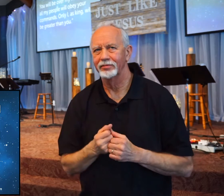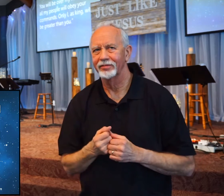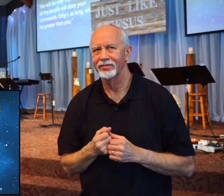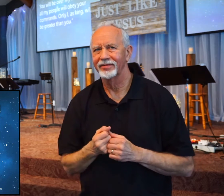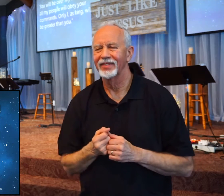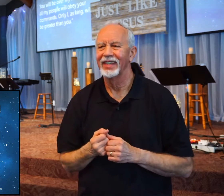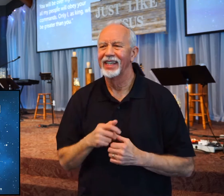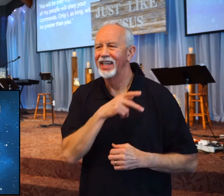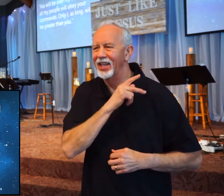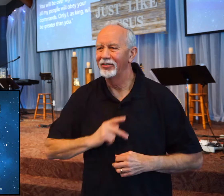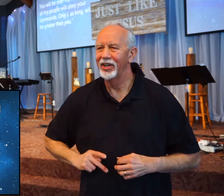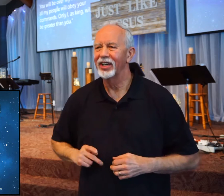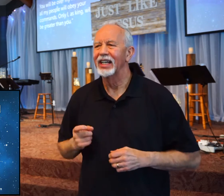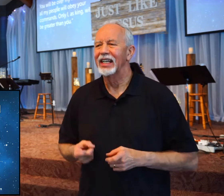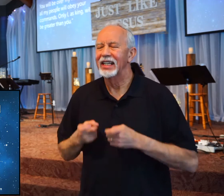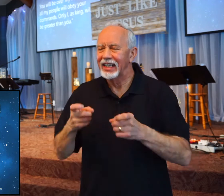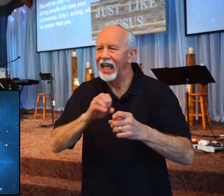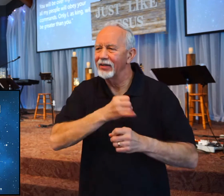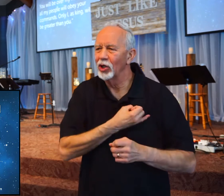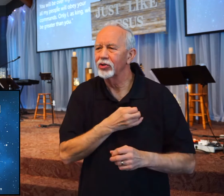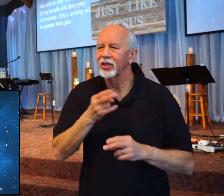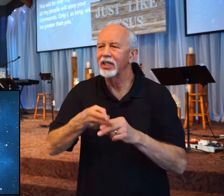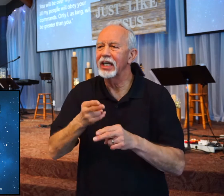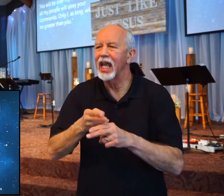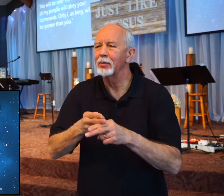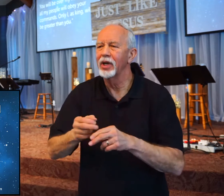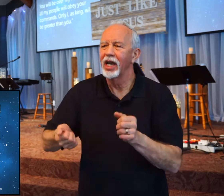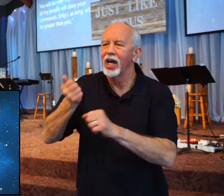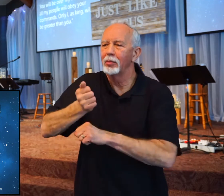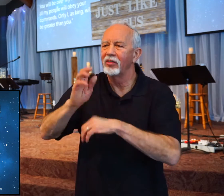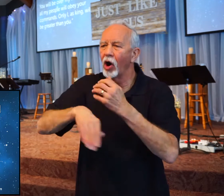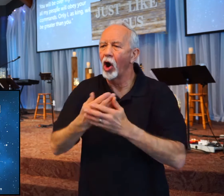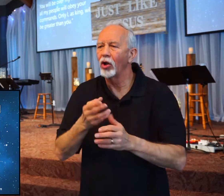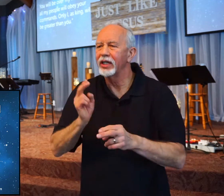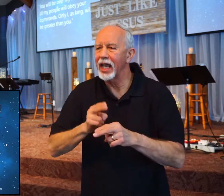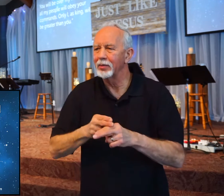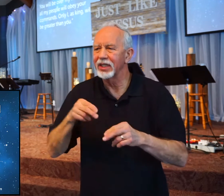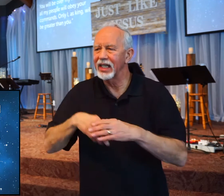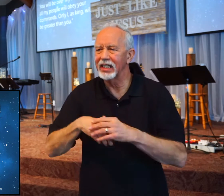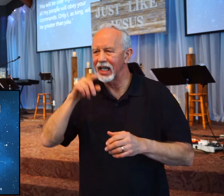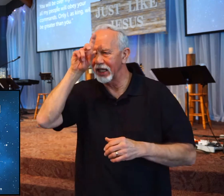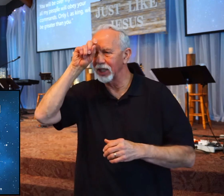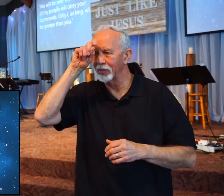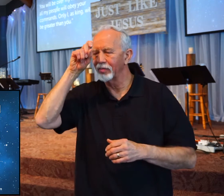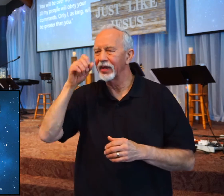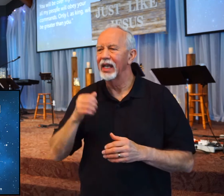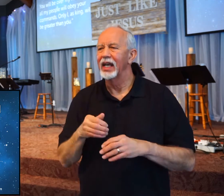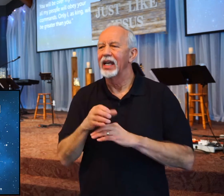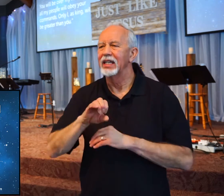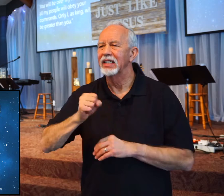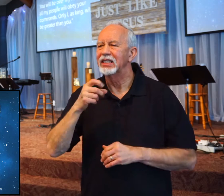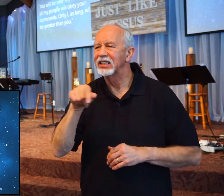And Pharaoh gave Joseph the name that was above all names in Egypt, that at